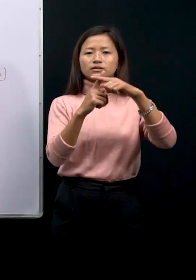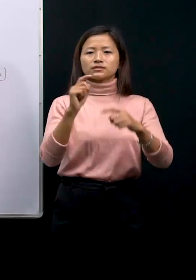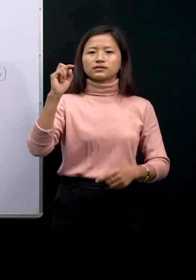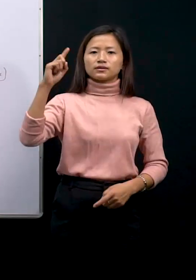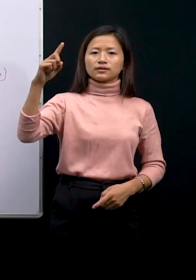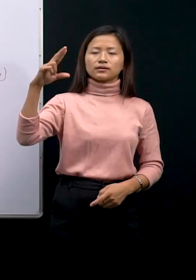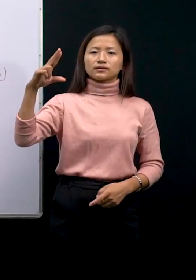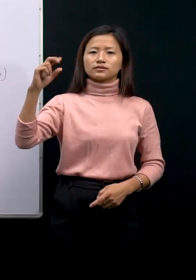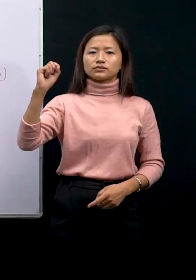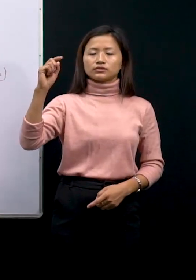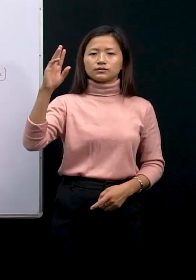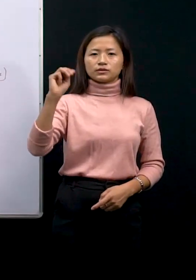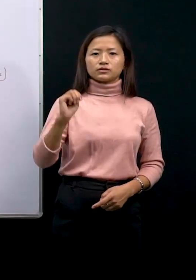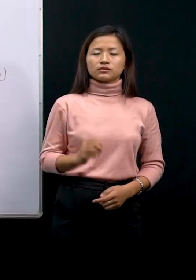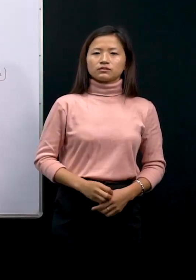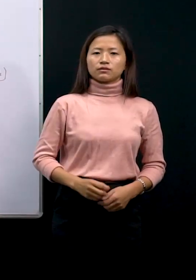is AOB, right?